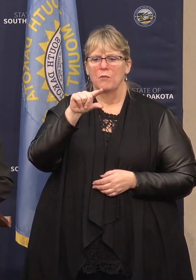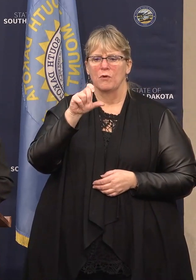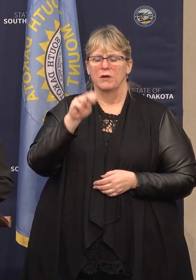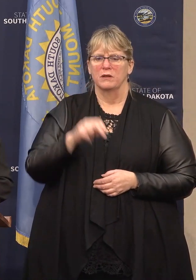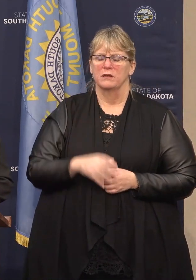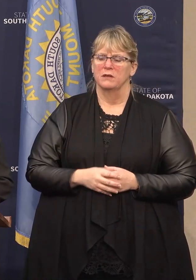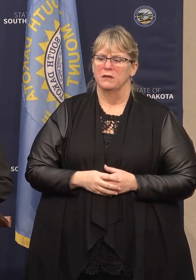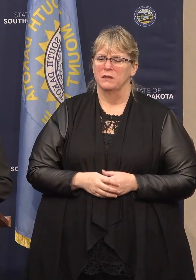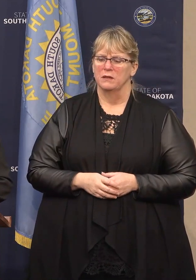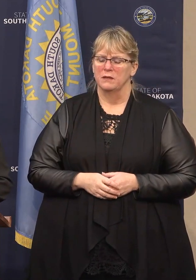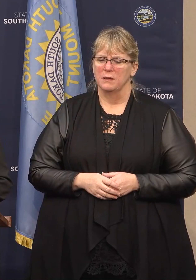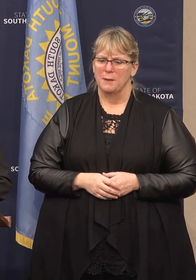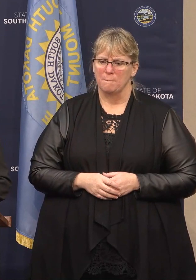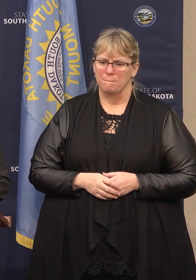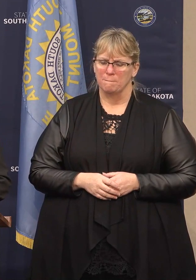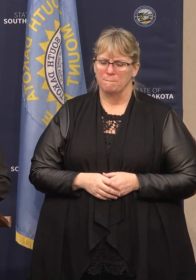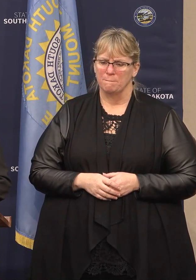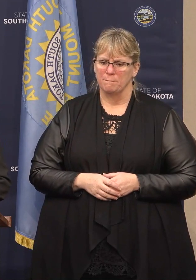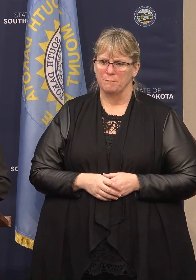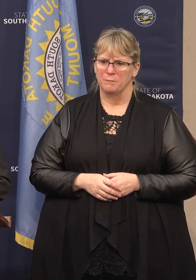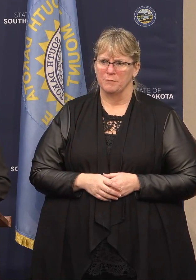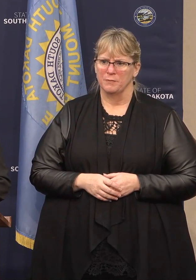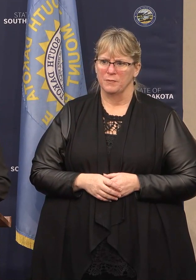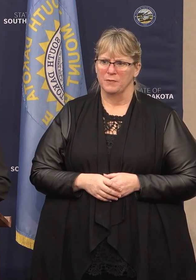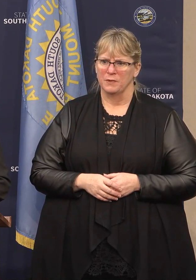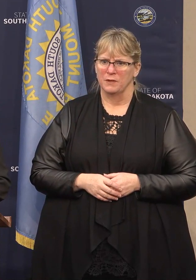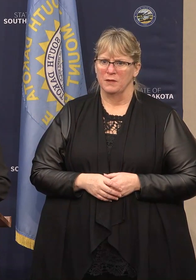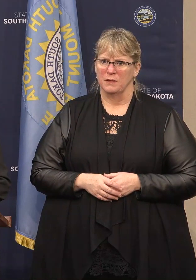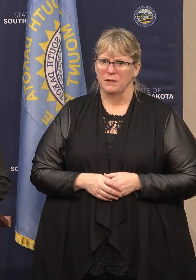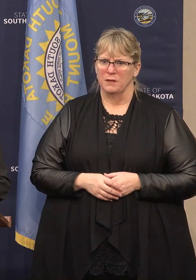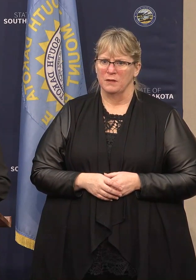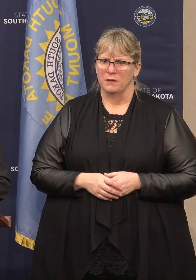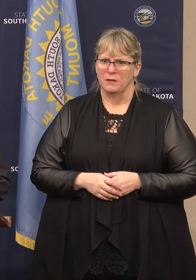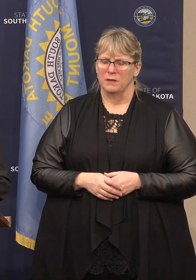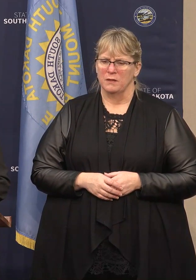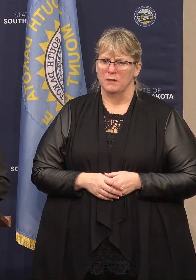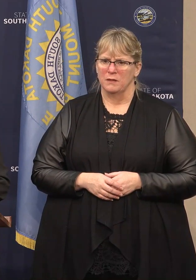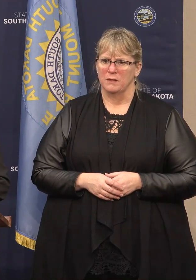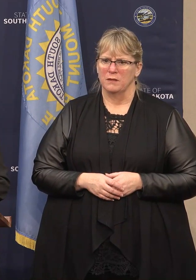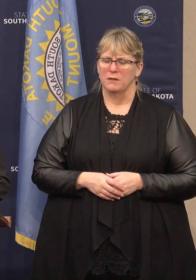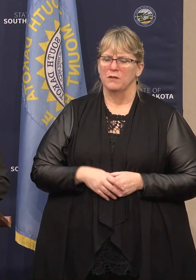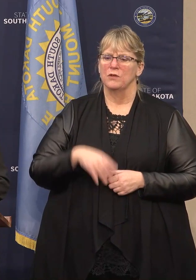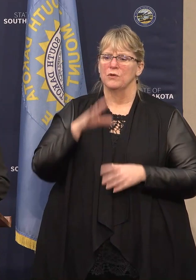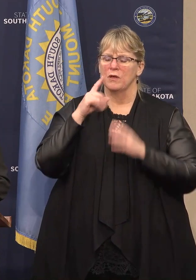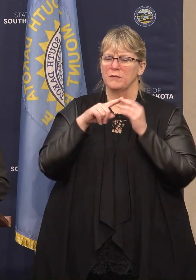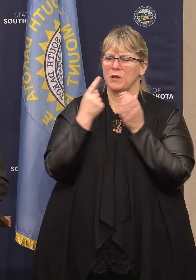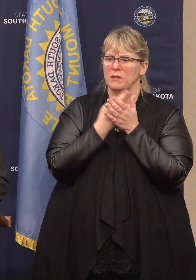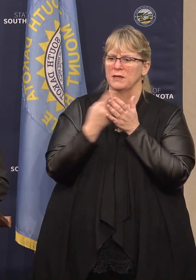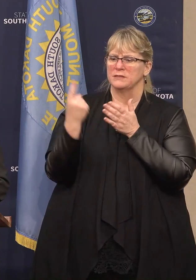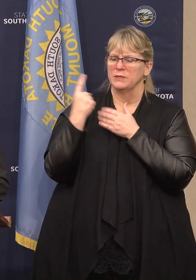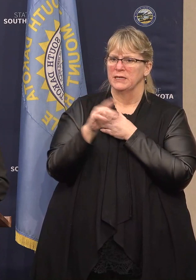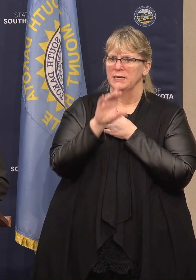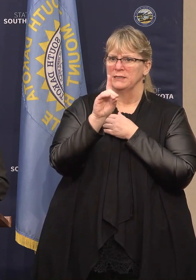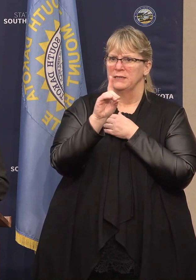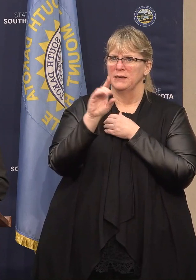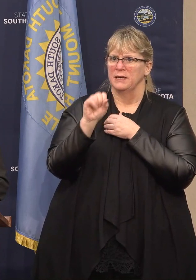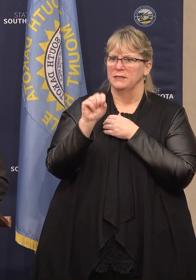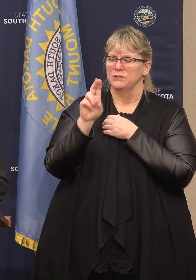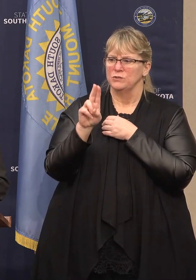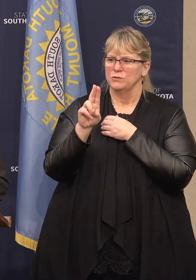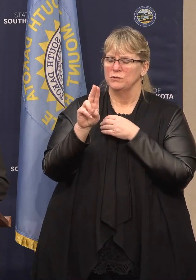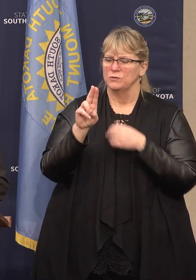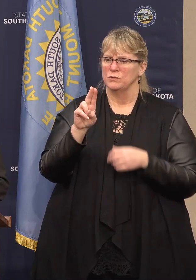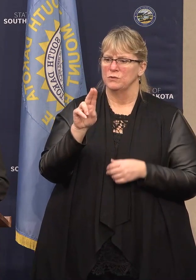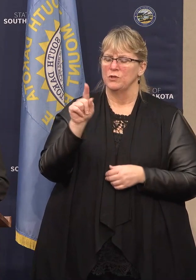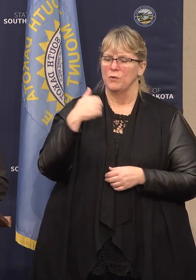Thank you. You mentioned to me when we met at the Dakota State University announcement last week that you do have transgender friends